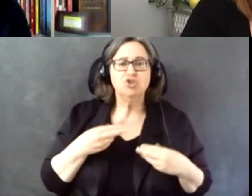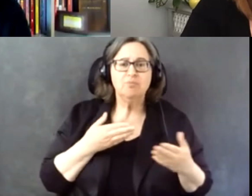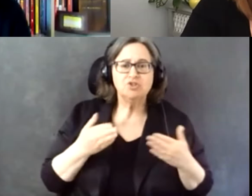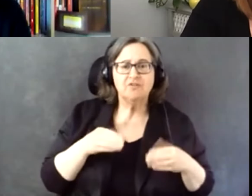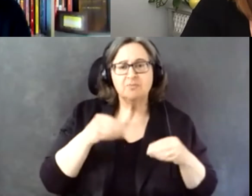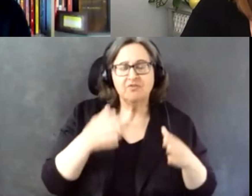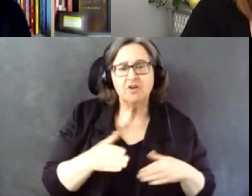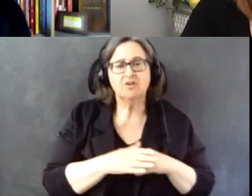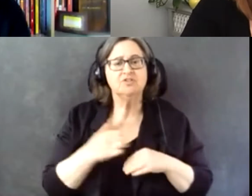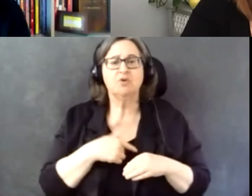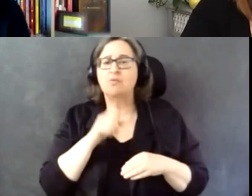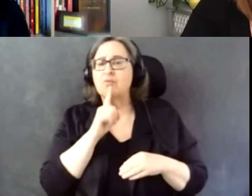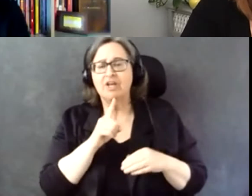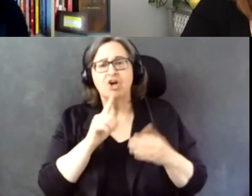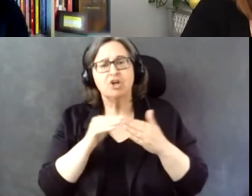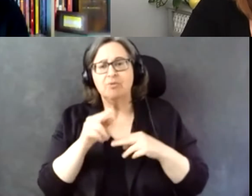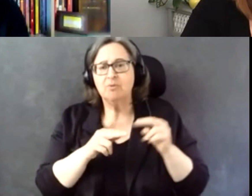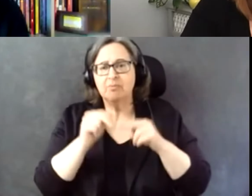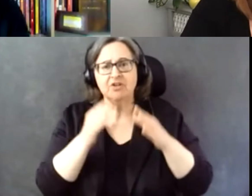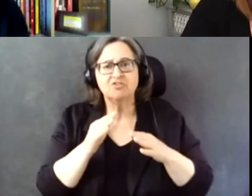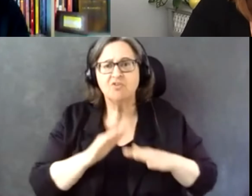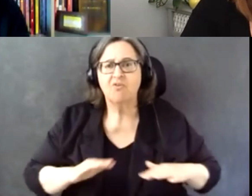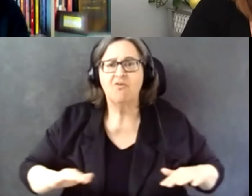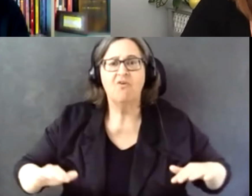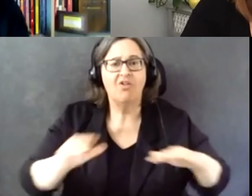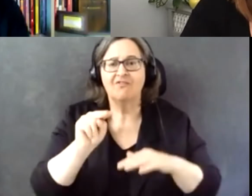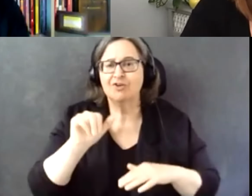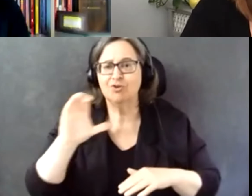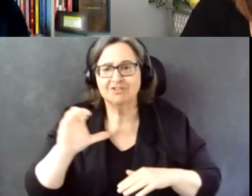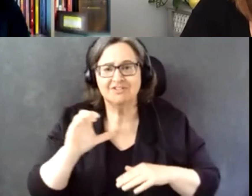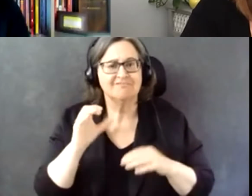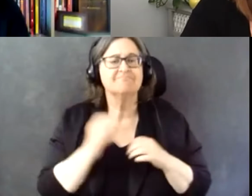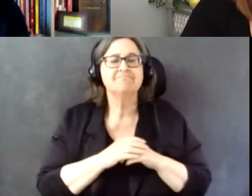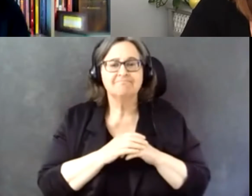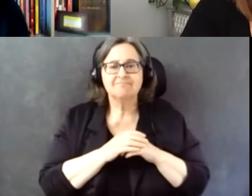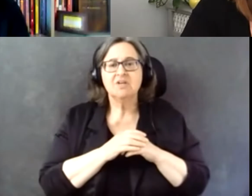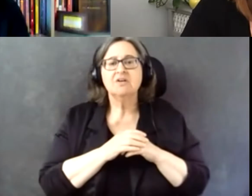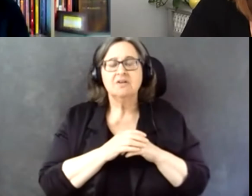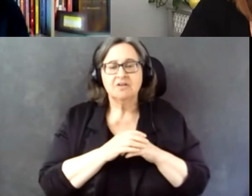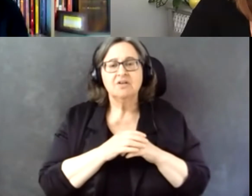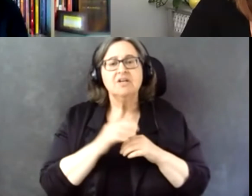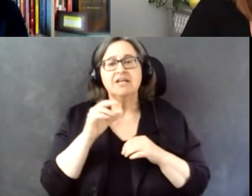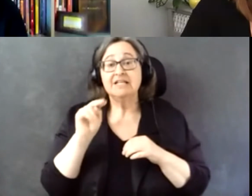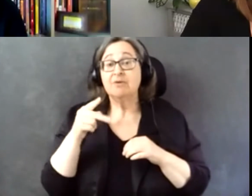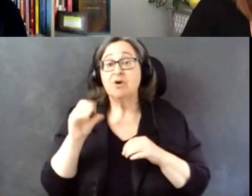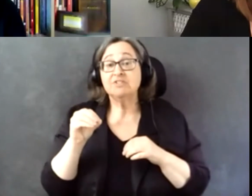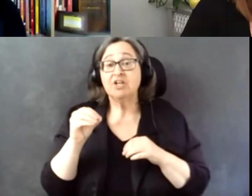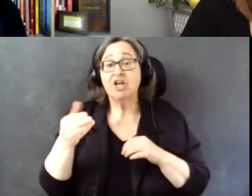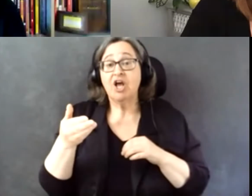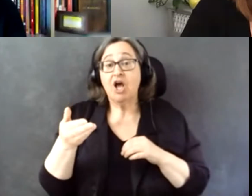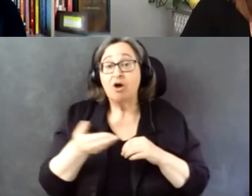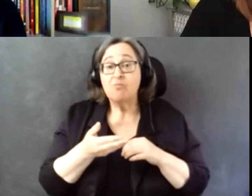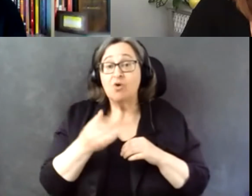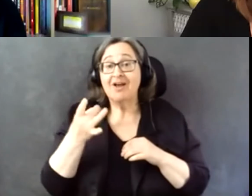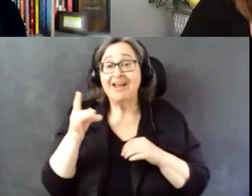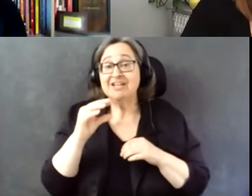providers and community builders across every zip code in this city and as a sector non-profits employ 18 percent of the